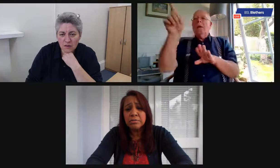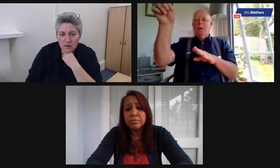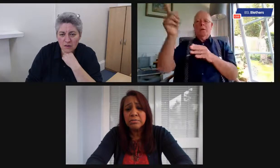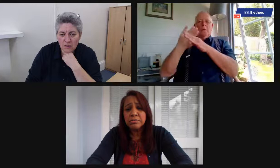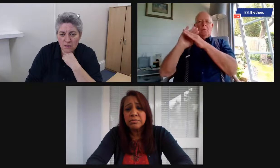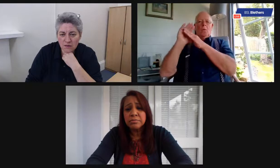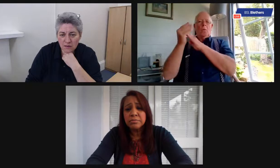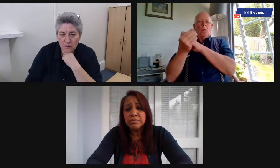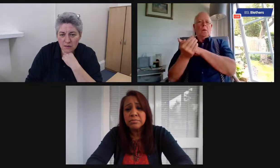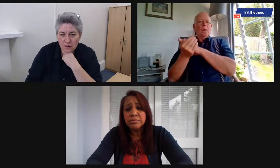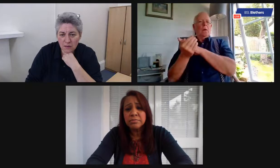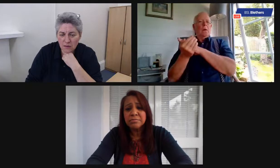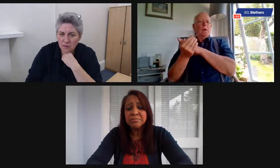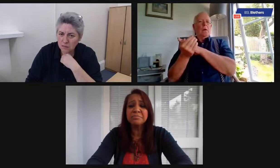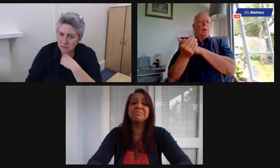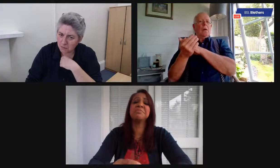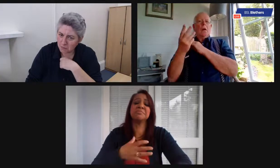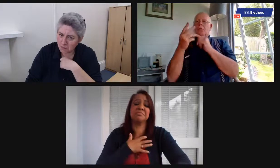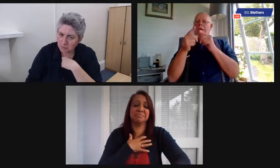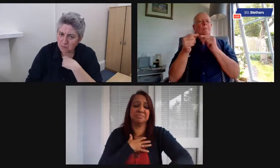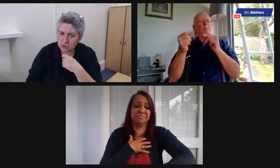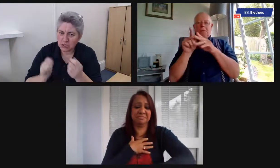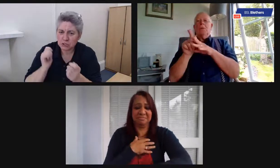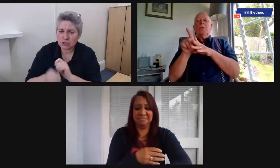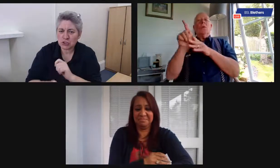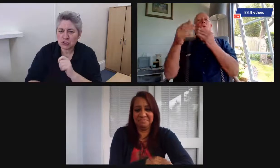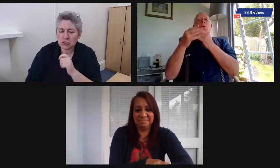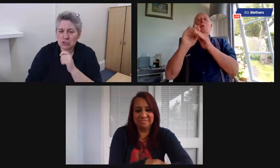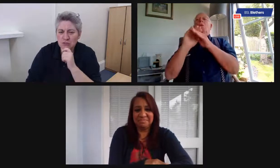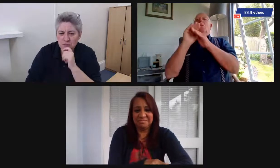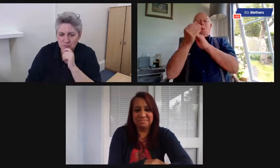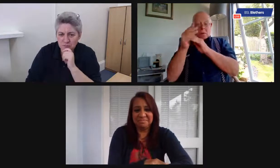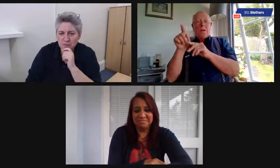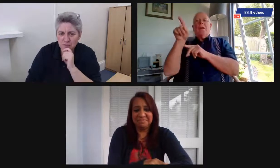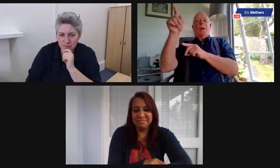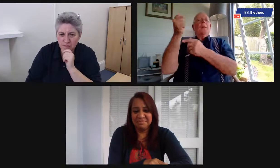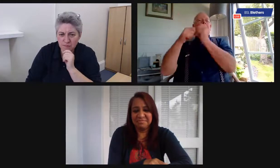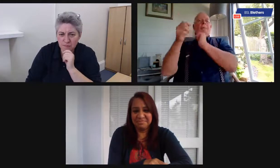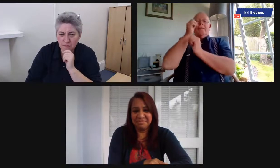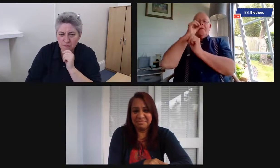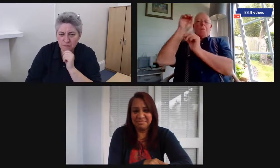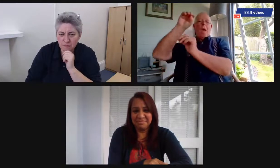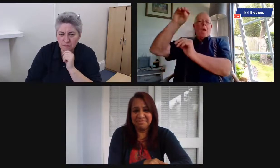point where it can begin to flower, it sends out smooth leafed shoots.